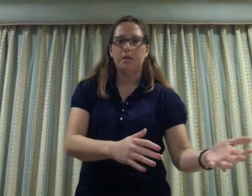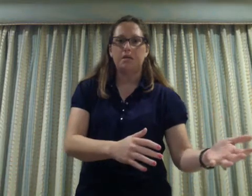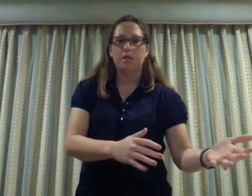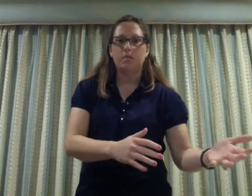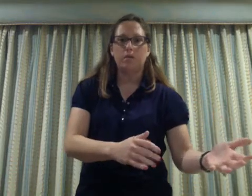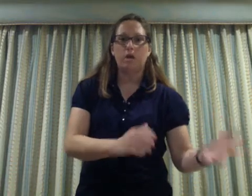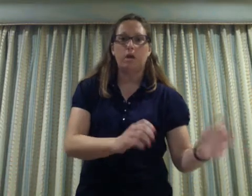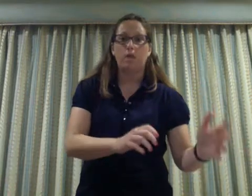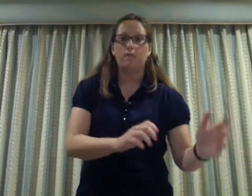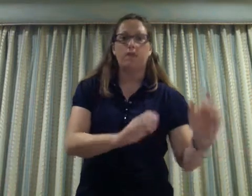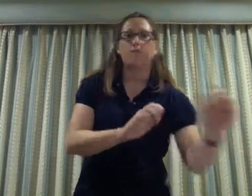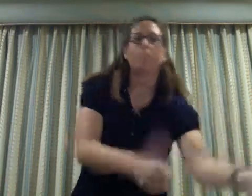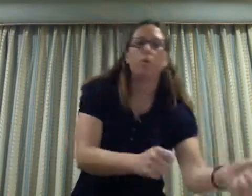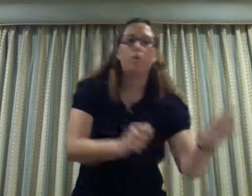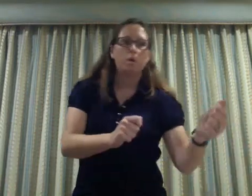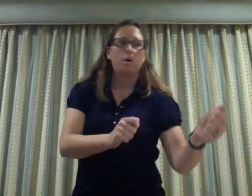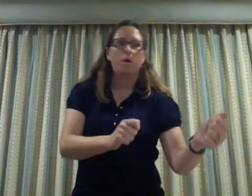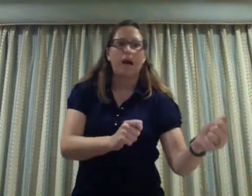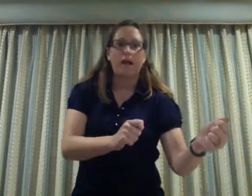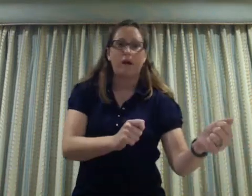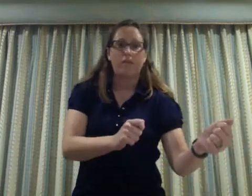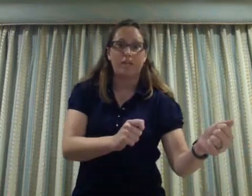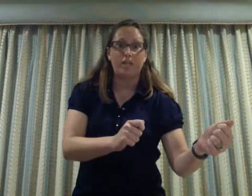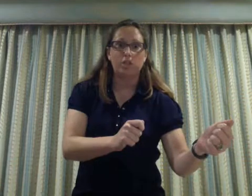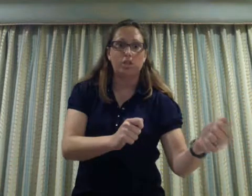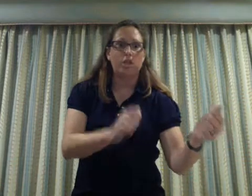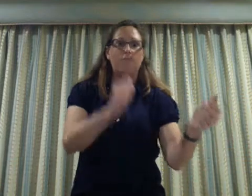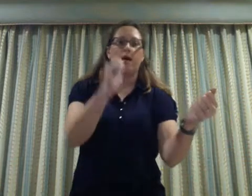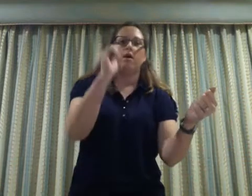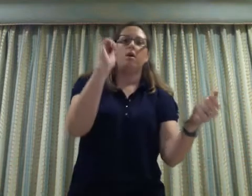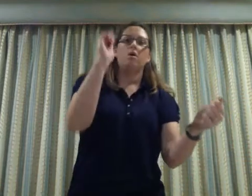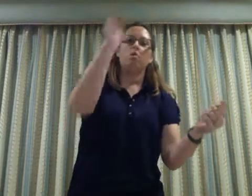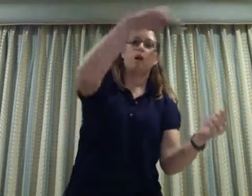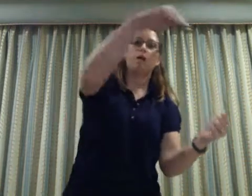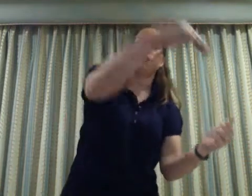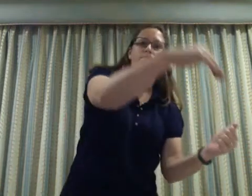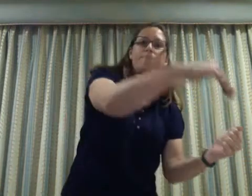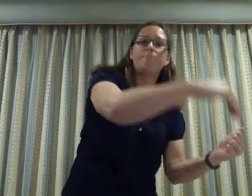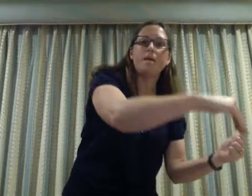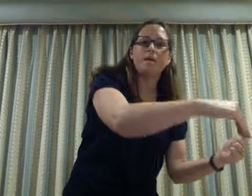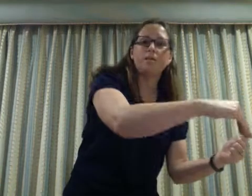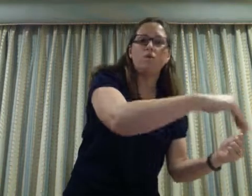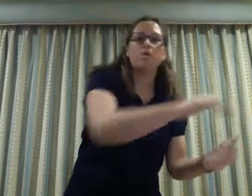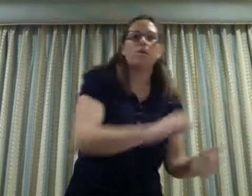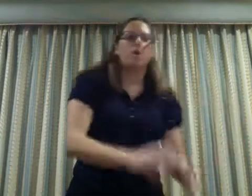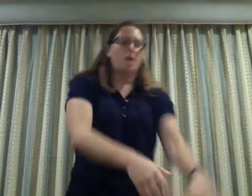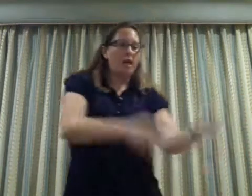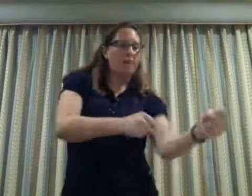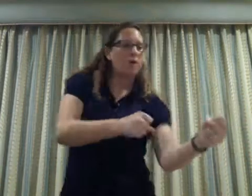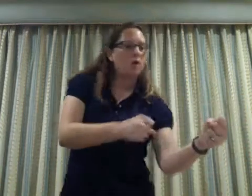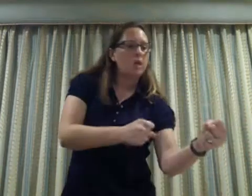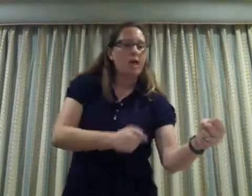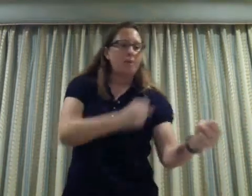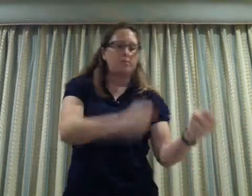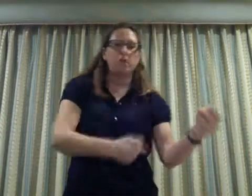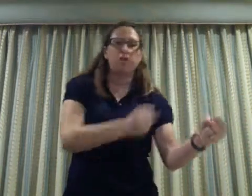down the river, and all of a sudden, poof, I caught a fish. And my rod just bends over, and I pull it up, and I'm starting to